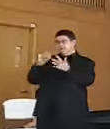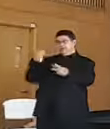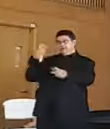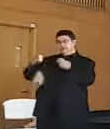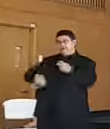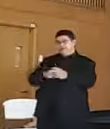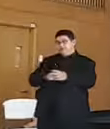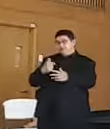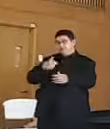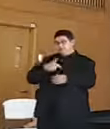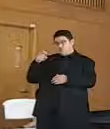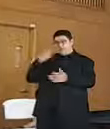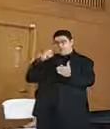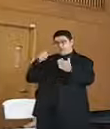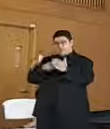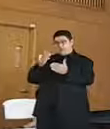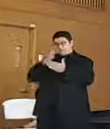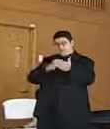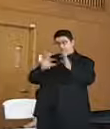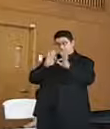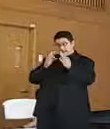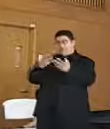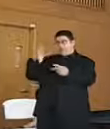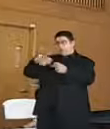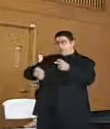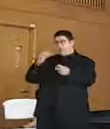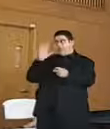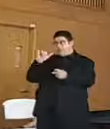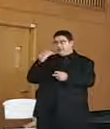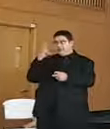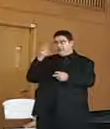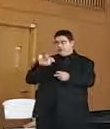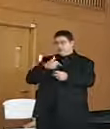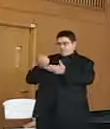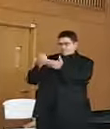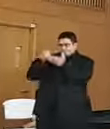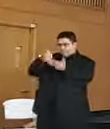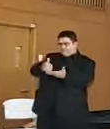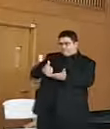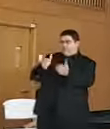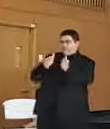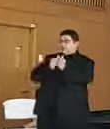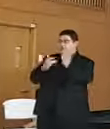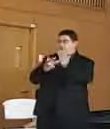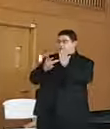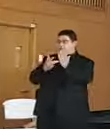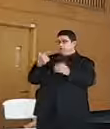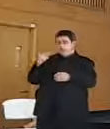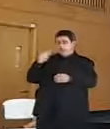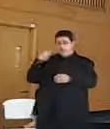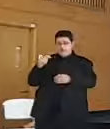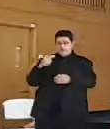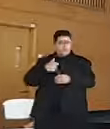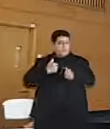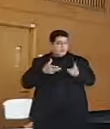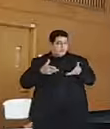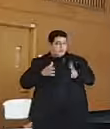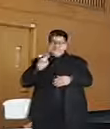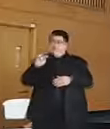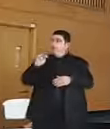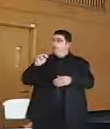have to recognize that it's very difficult for some families, and that's why the county is stepping in with these technology funds. But I'll let Dr. McCoy answer that.